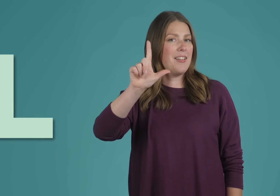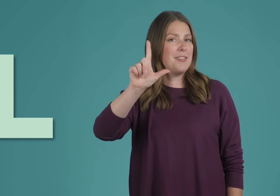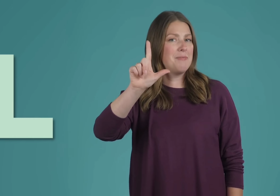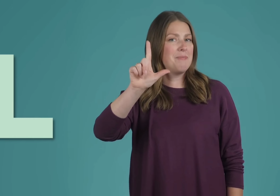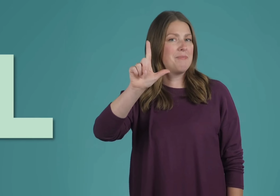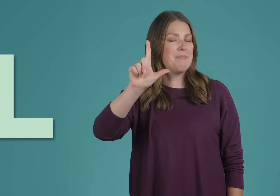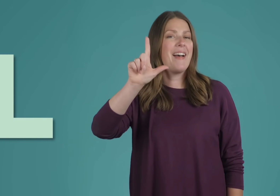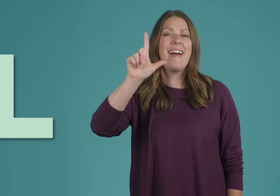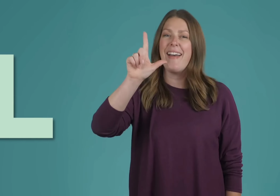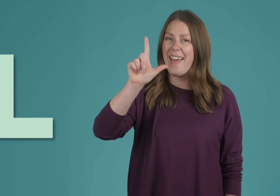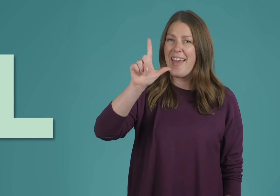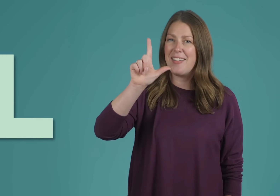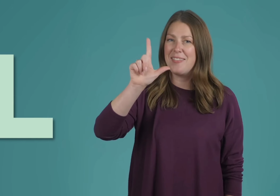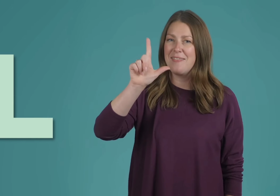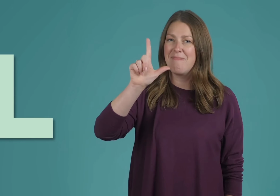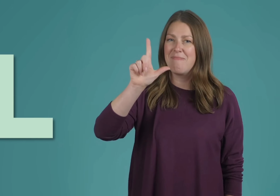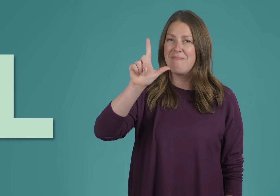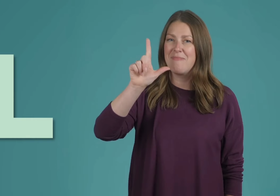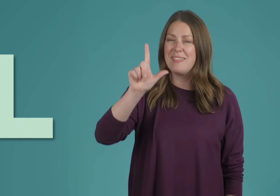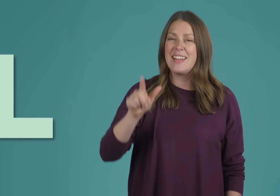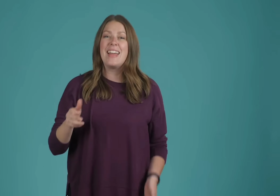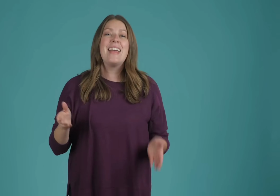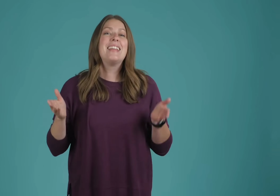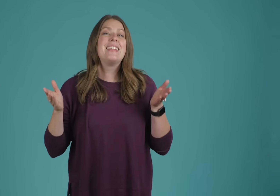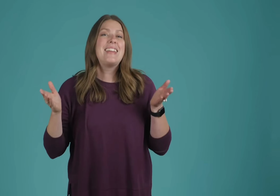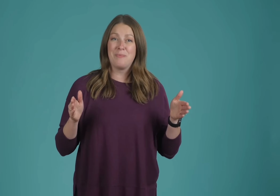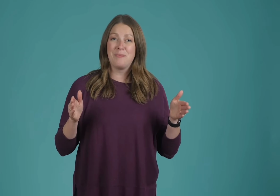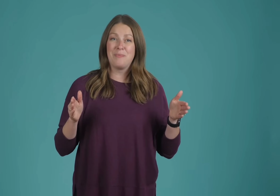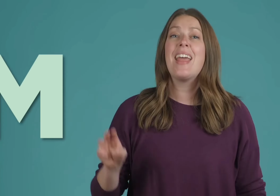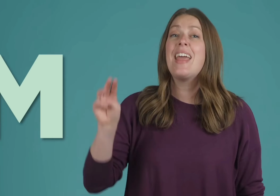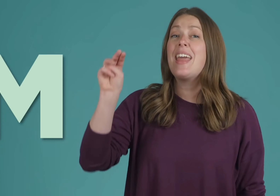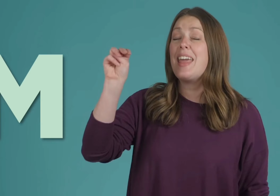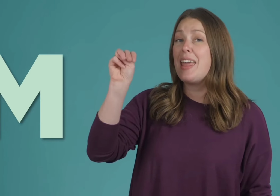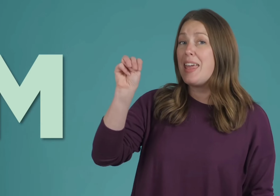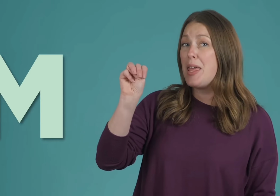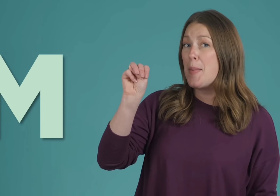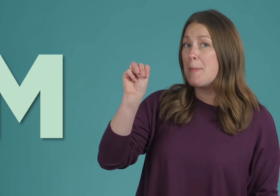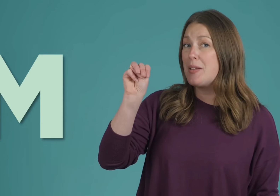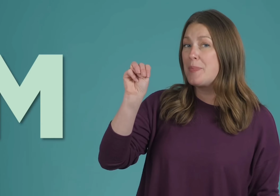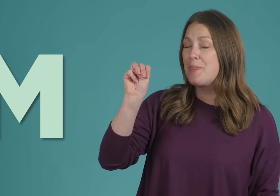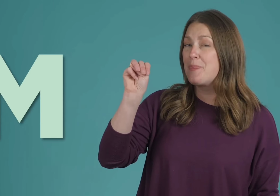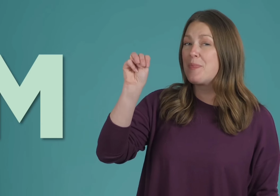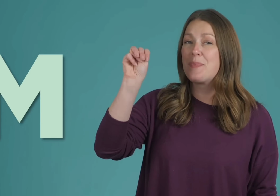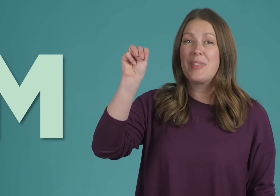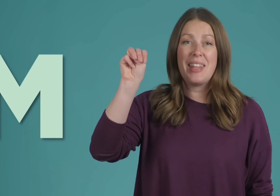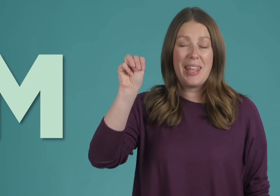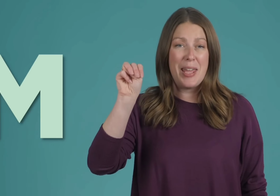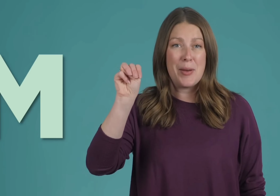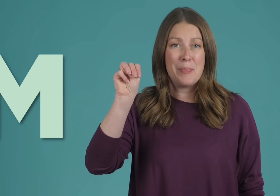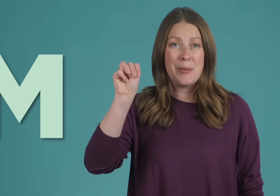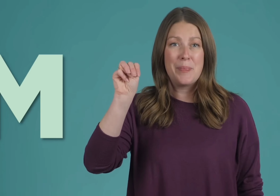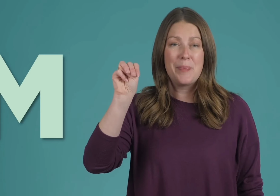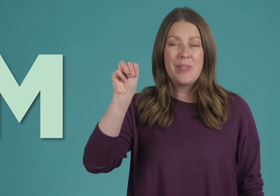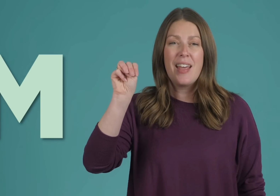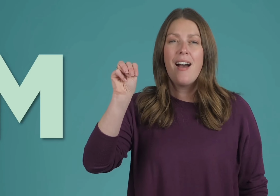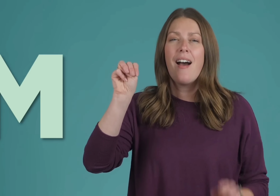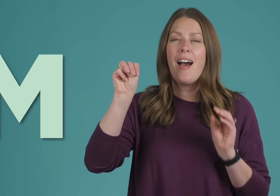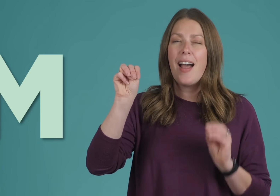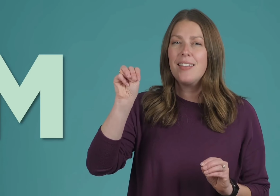letter L. Amashi letter M. M. I like